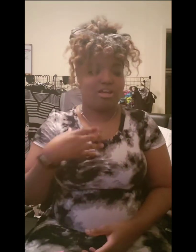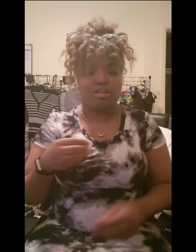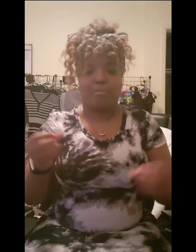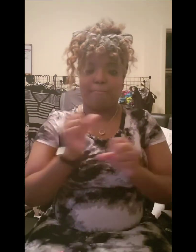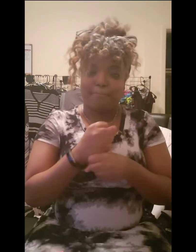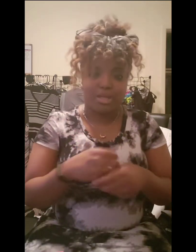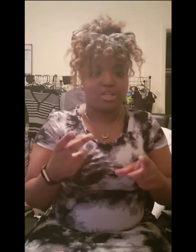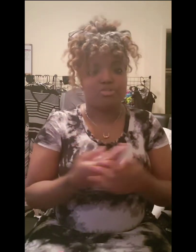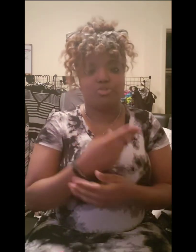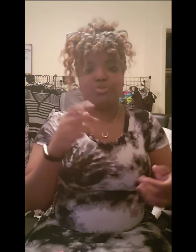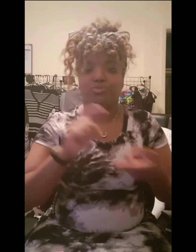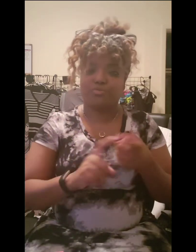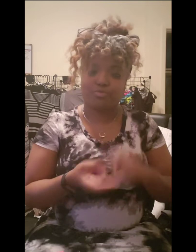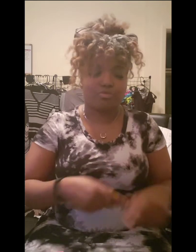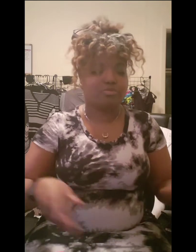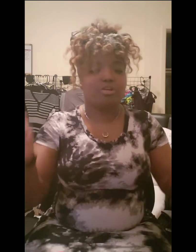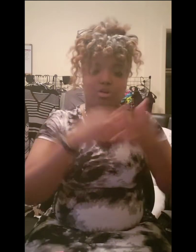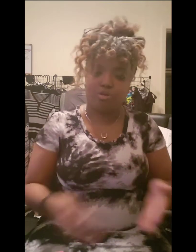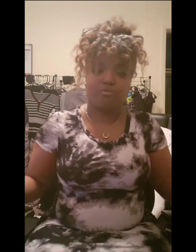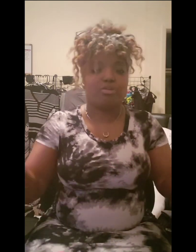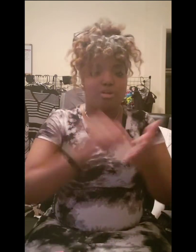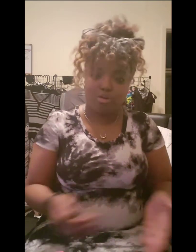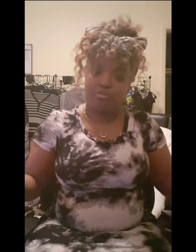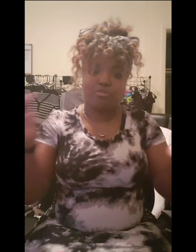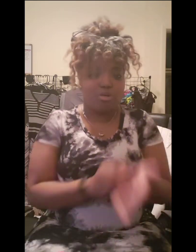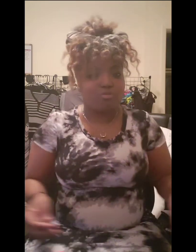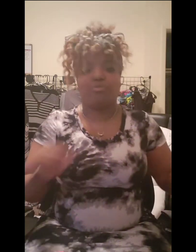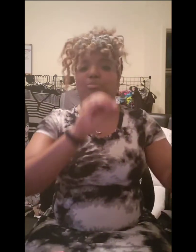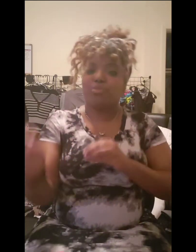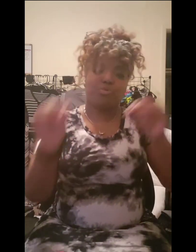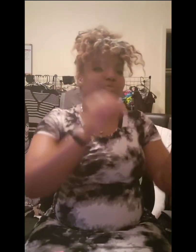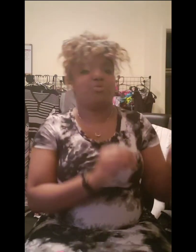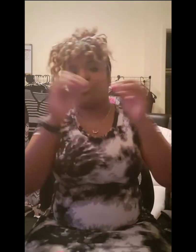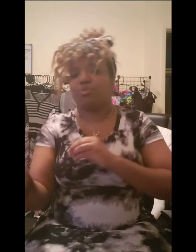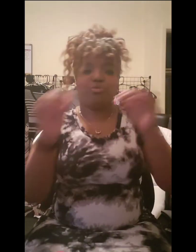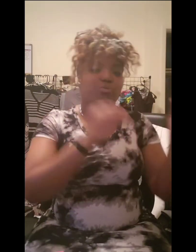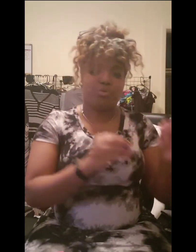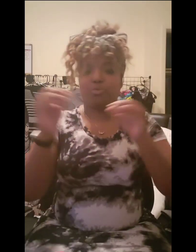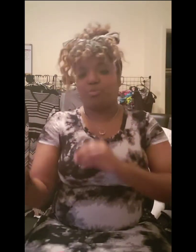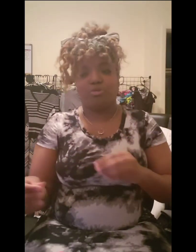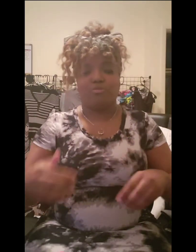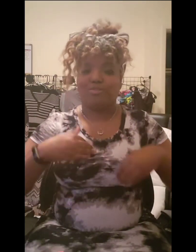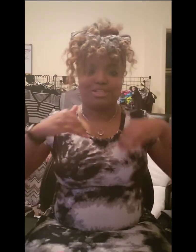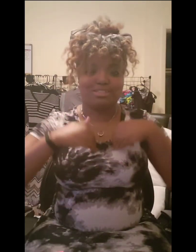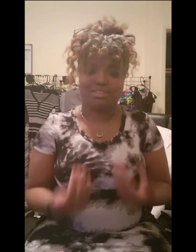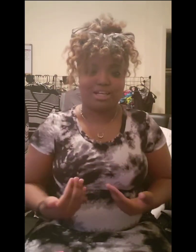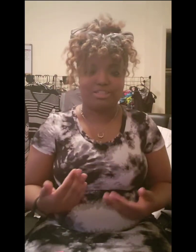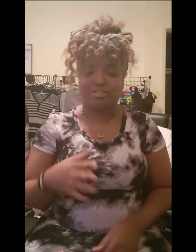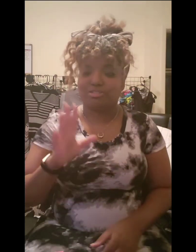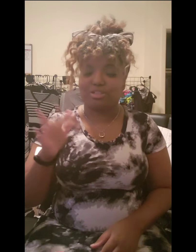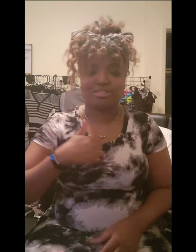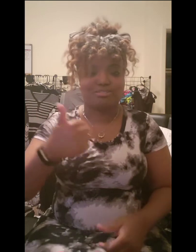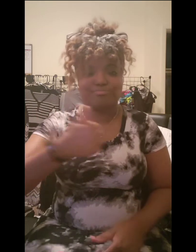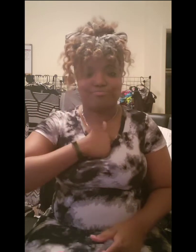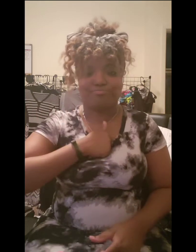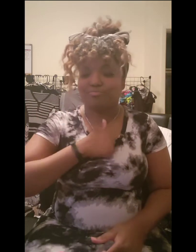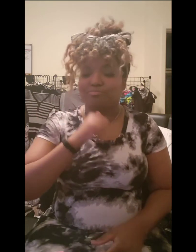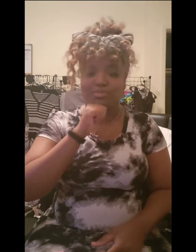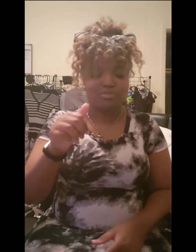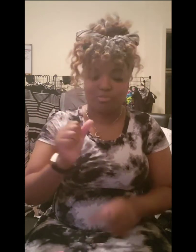But before we got to actually do all our major performances, I had to move. And it made me sad.